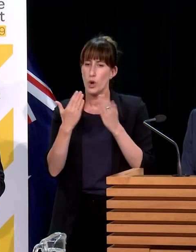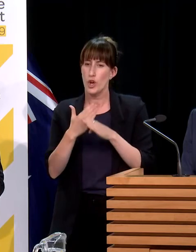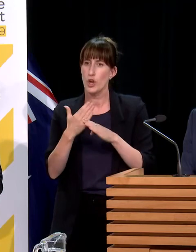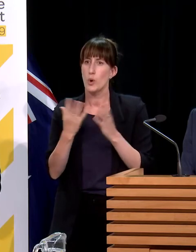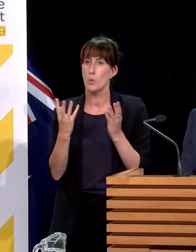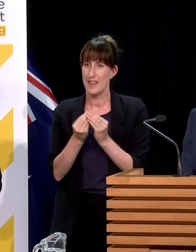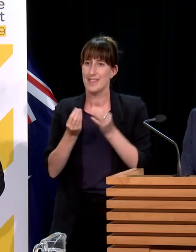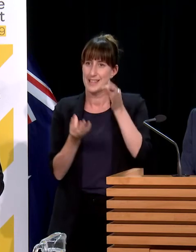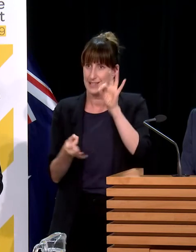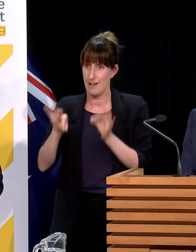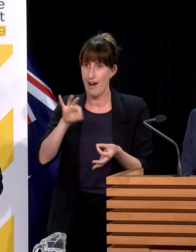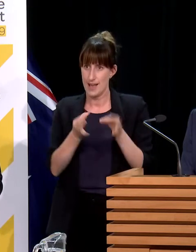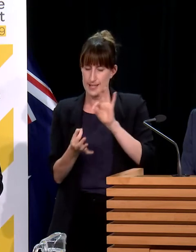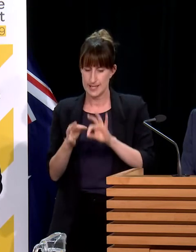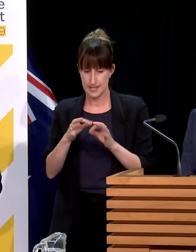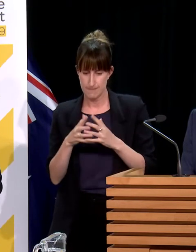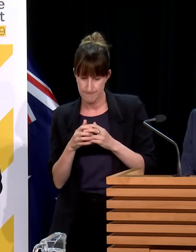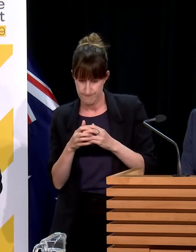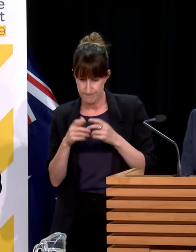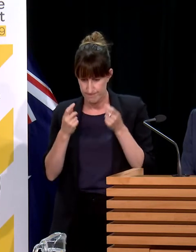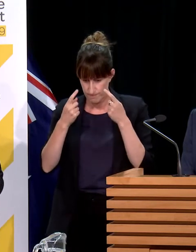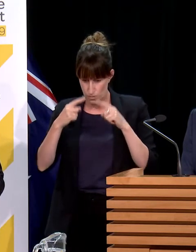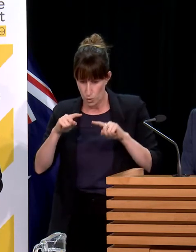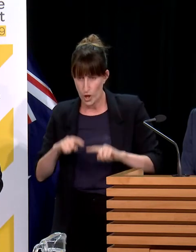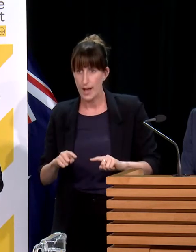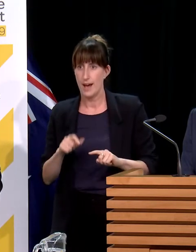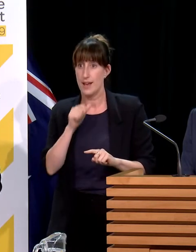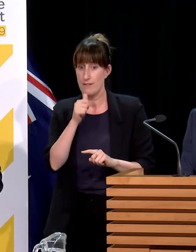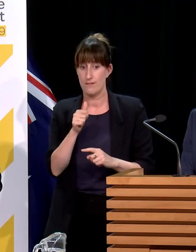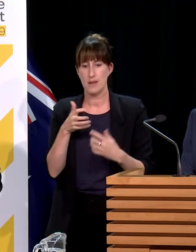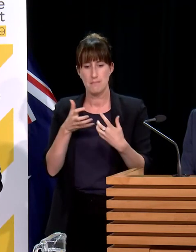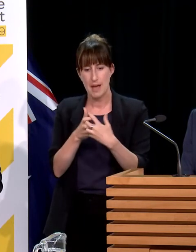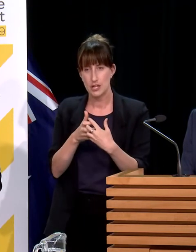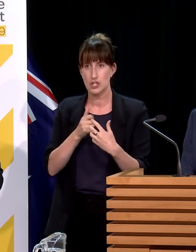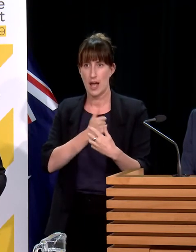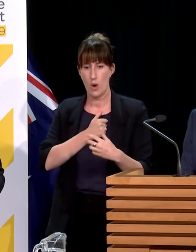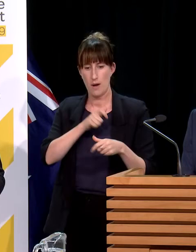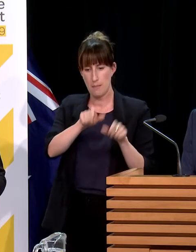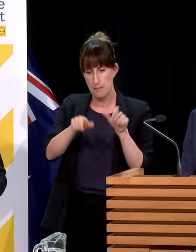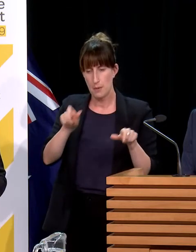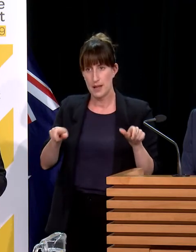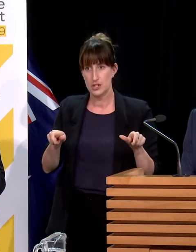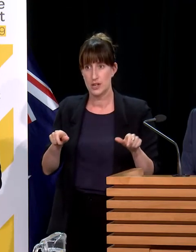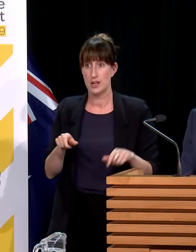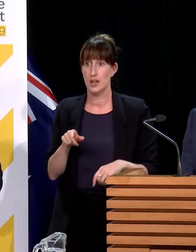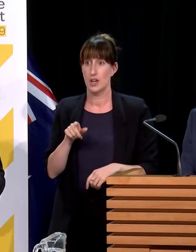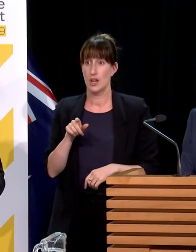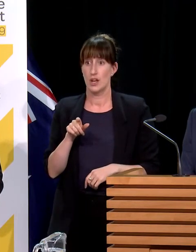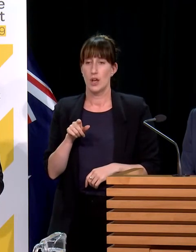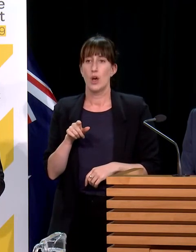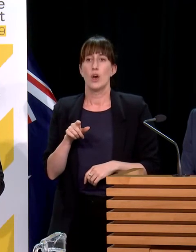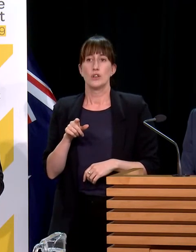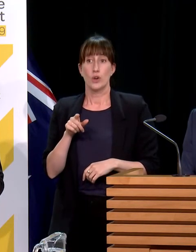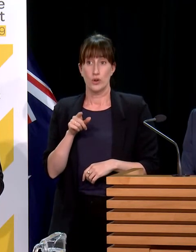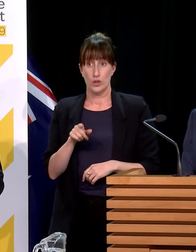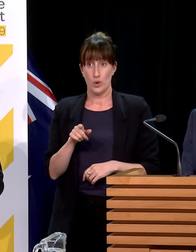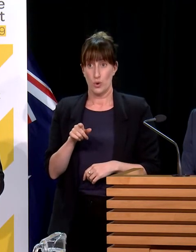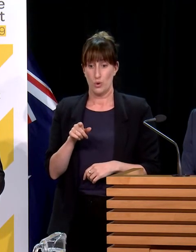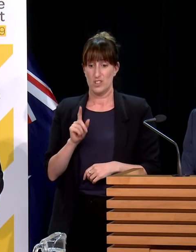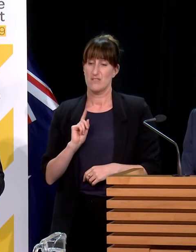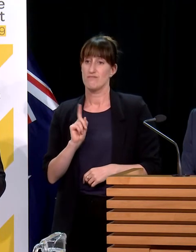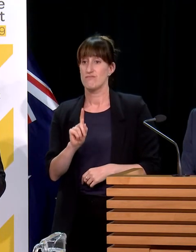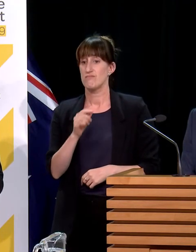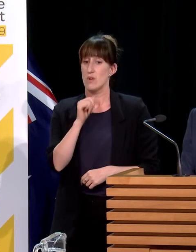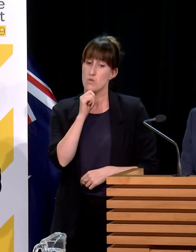with, and that's how we decide who gets what vaccine. So it's not that you just get to rock on up and take your pick of the four. We will actually make some decisions